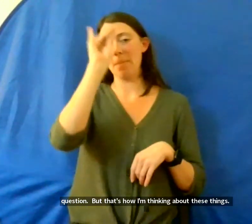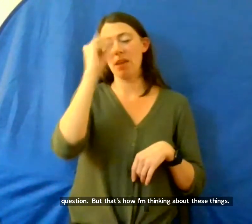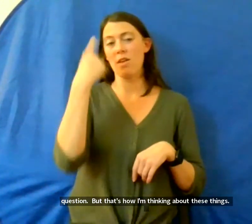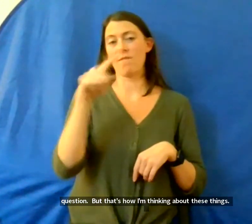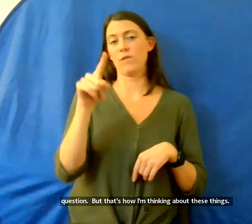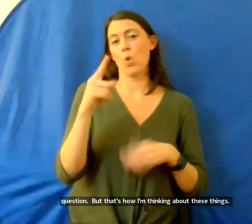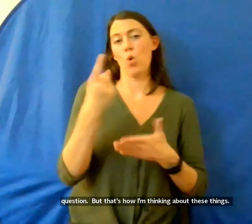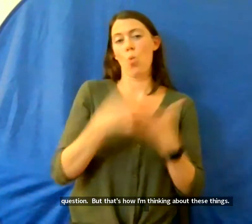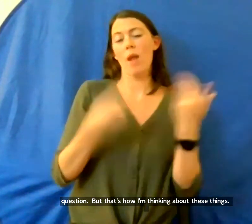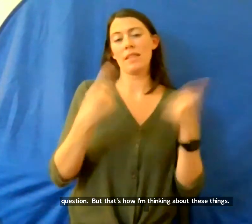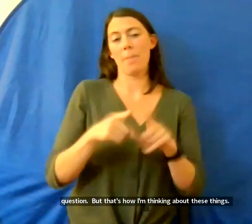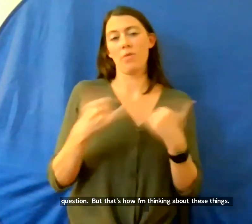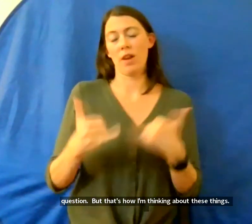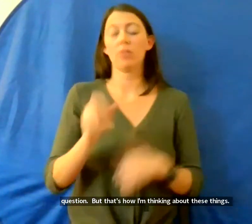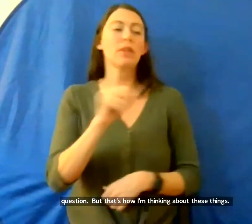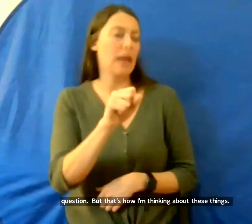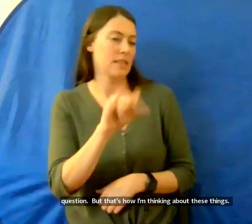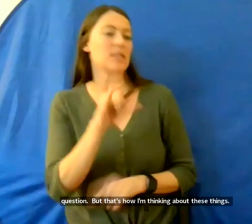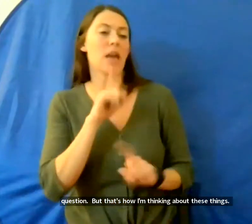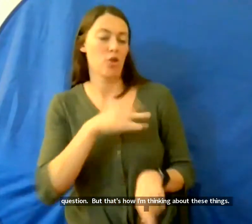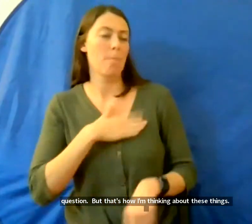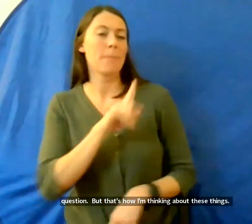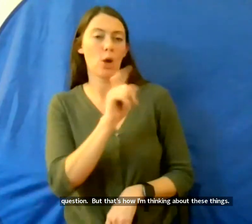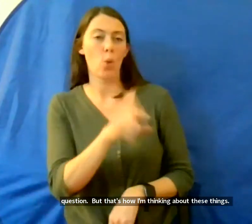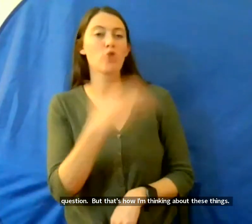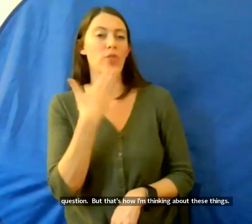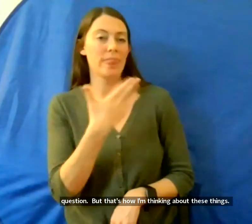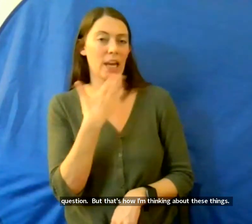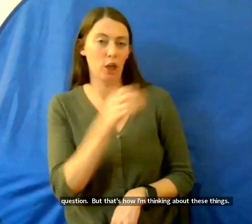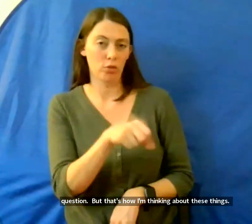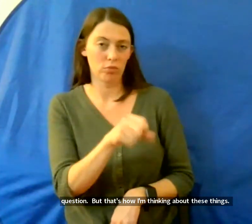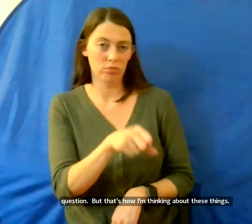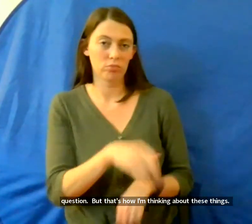you. Definitely does. And